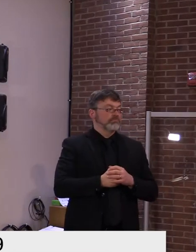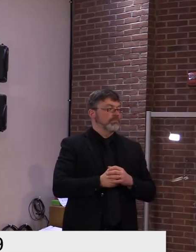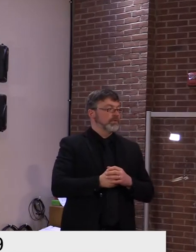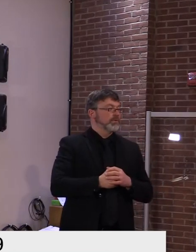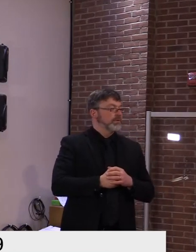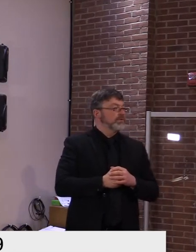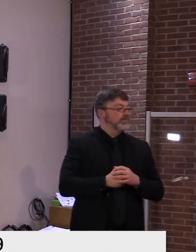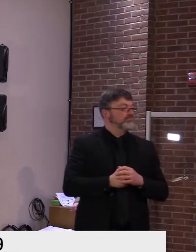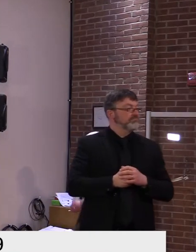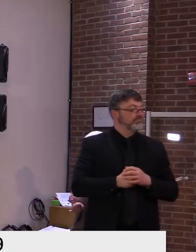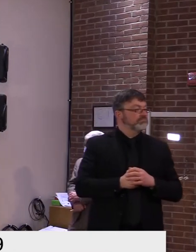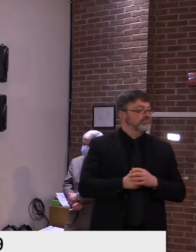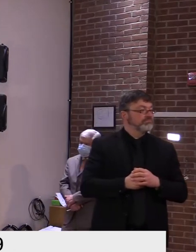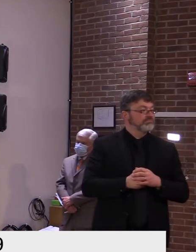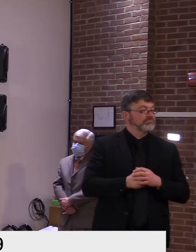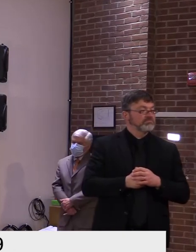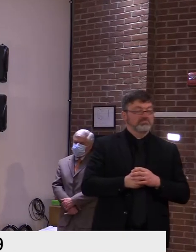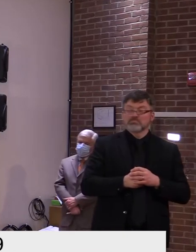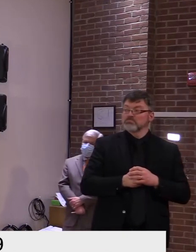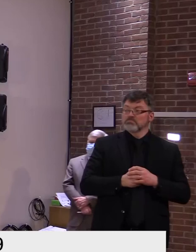Okay, thank you.